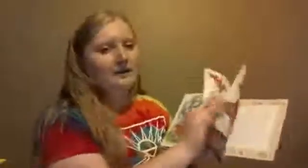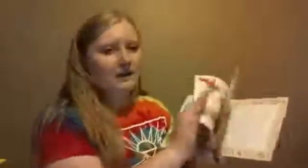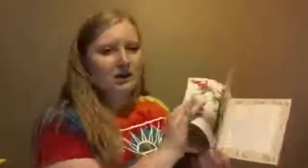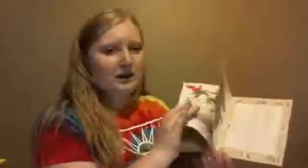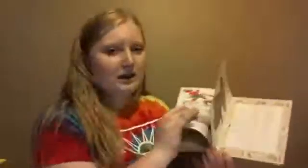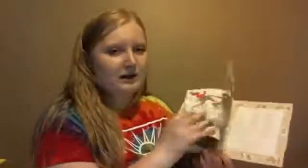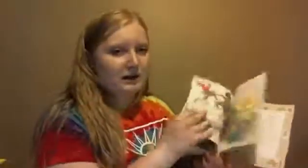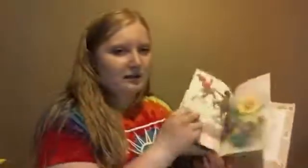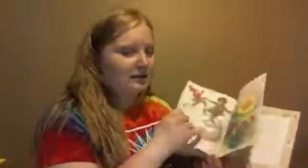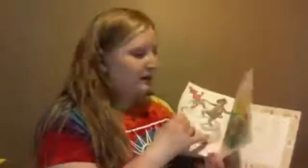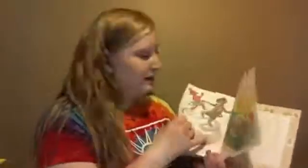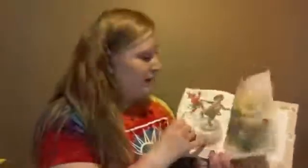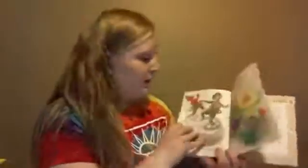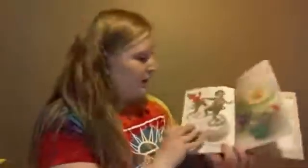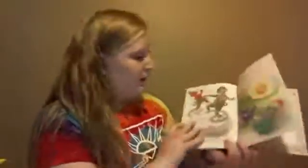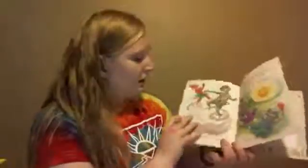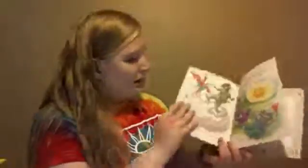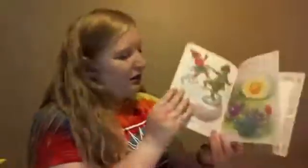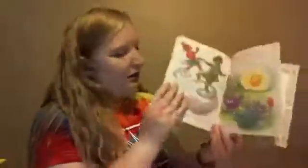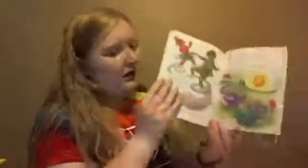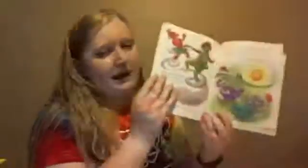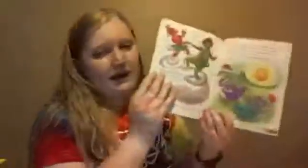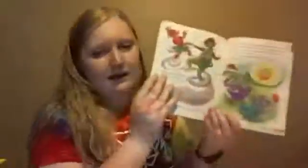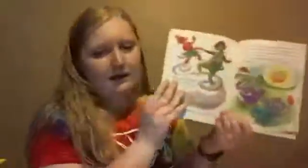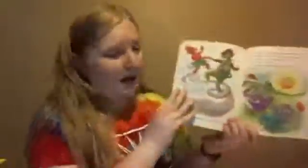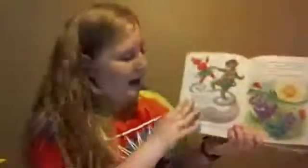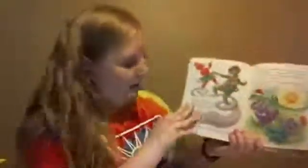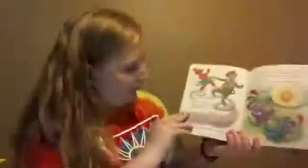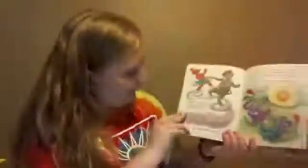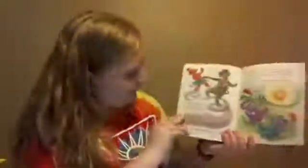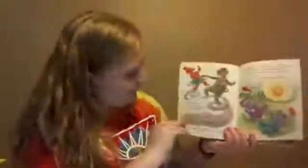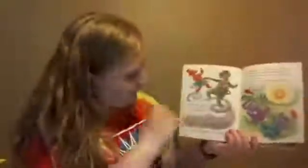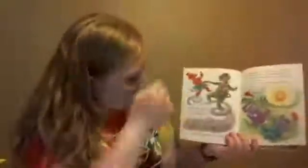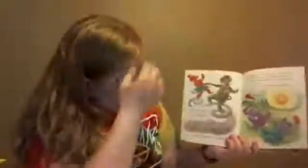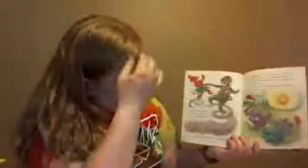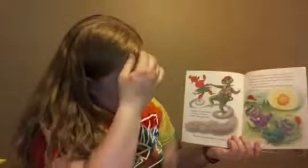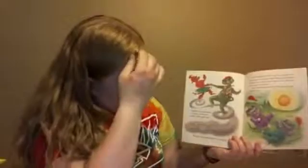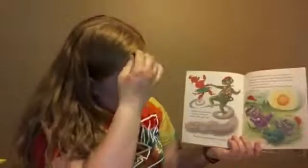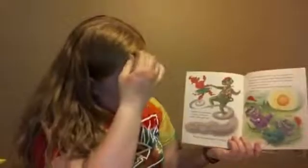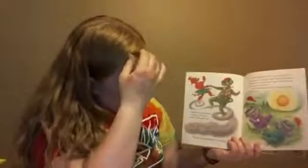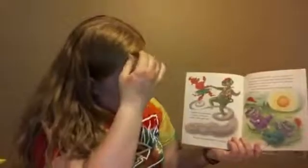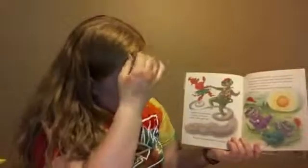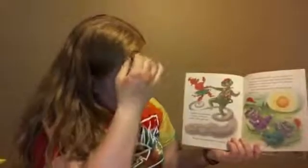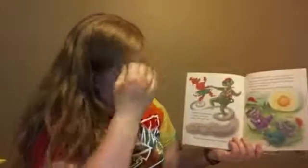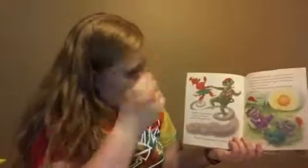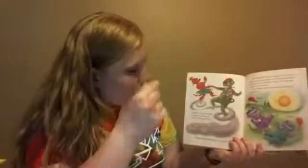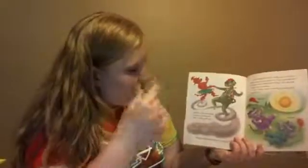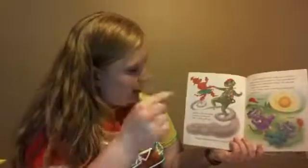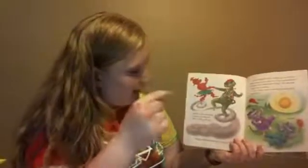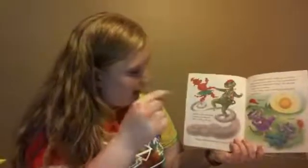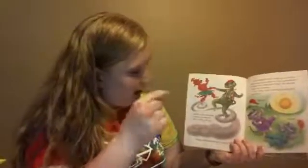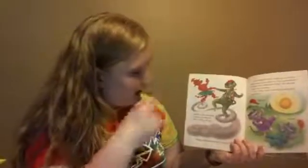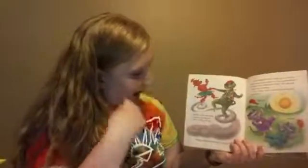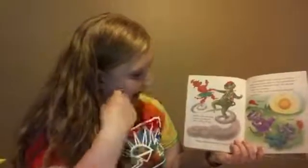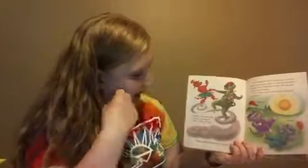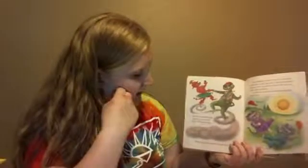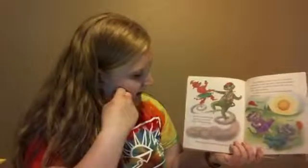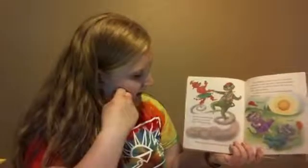Such silly dreams these little kittens have. And they dreamed that a green cat danced with